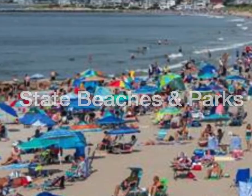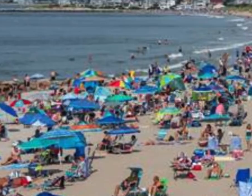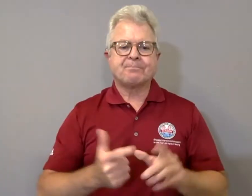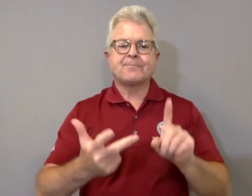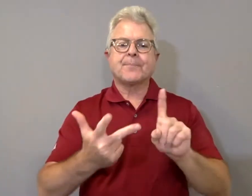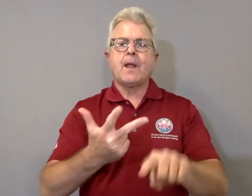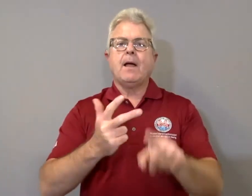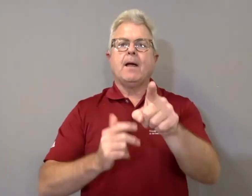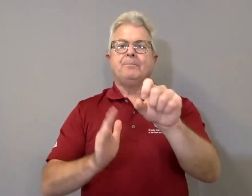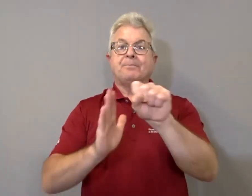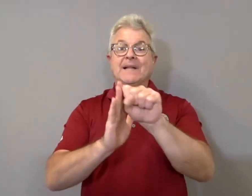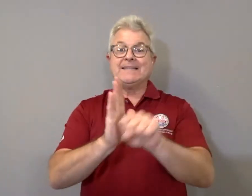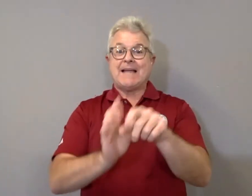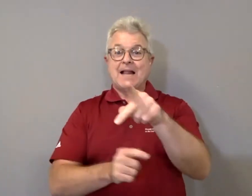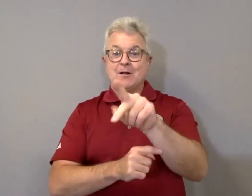that website.